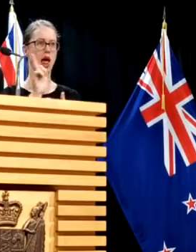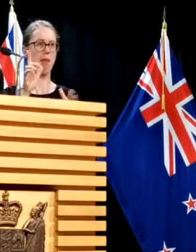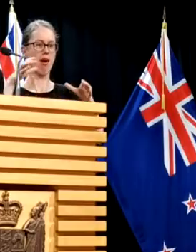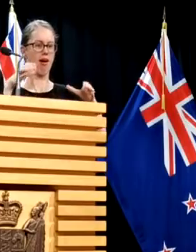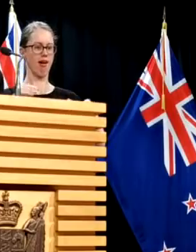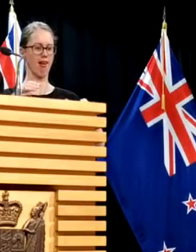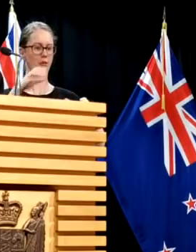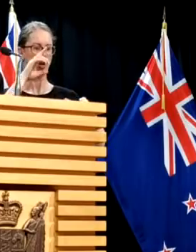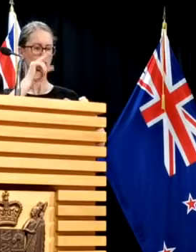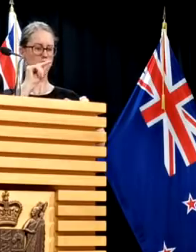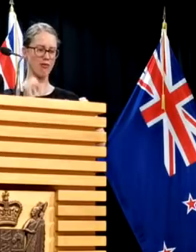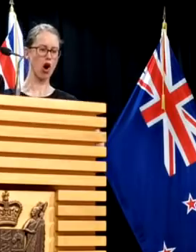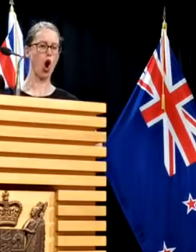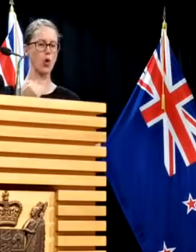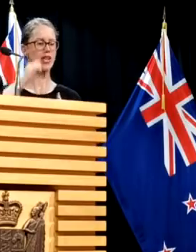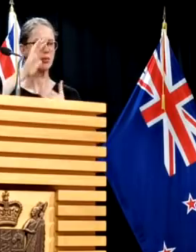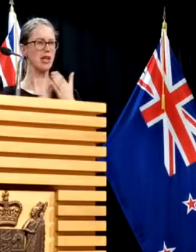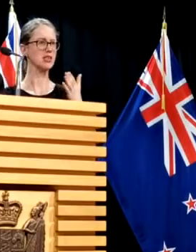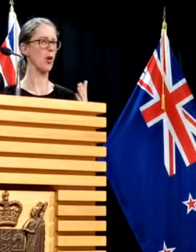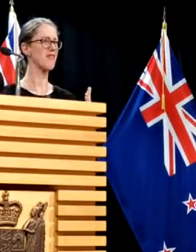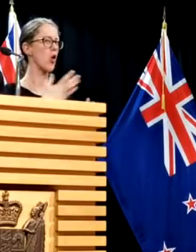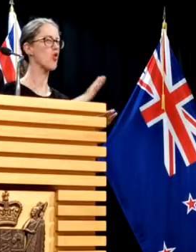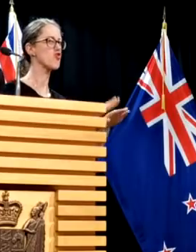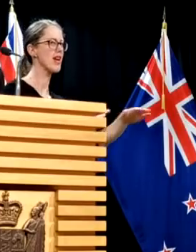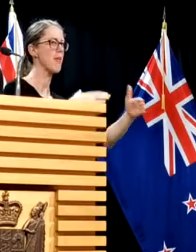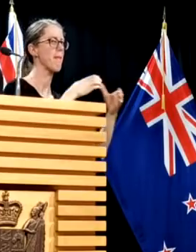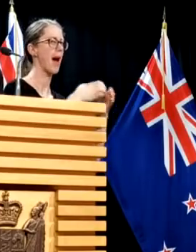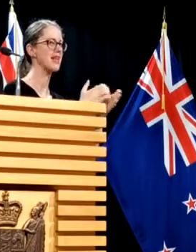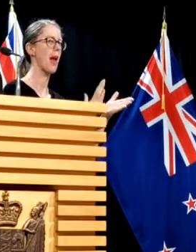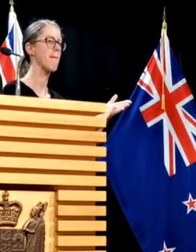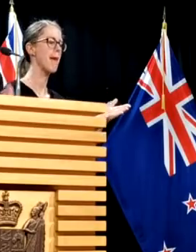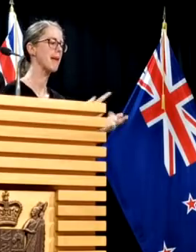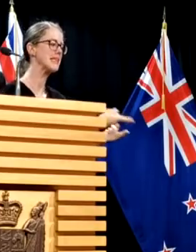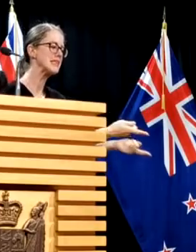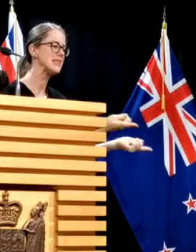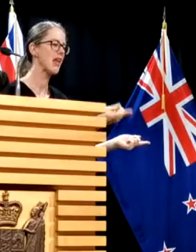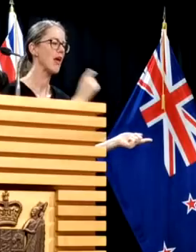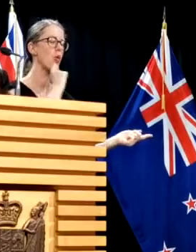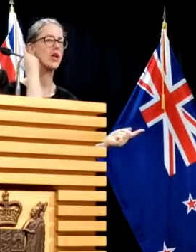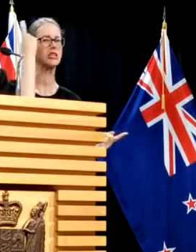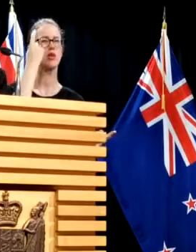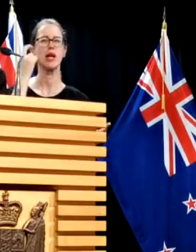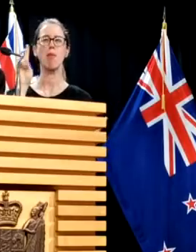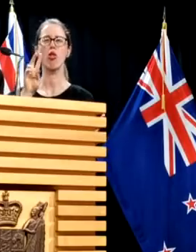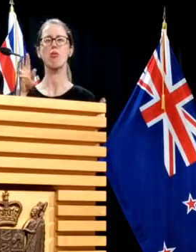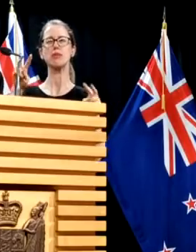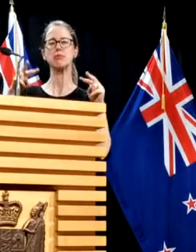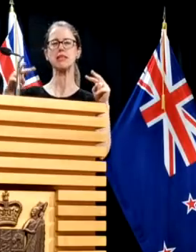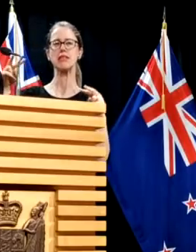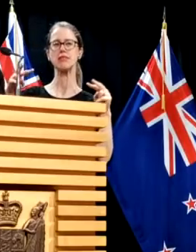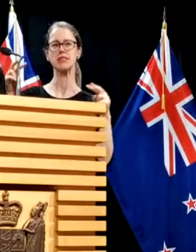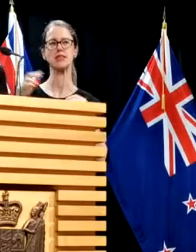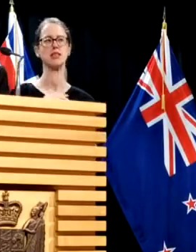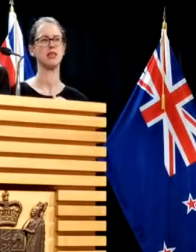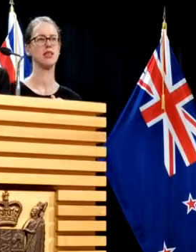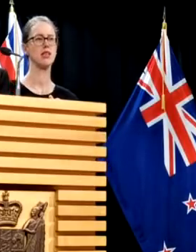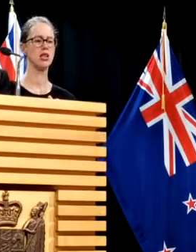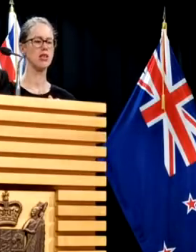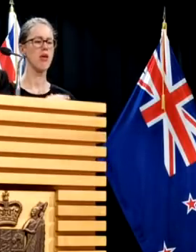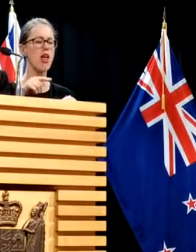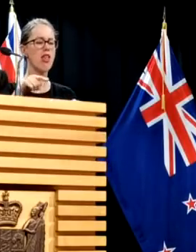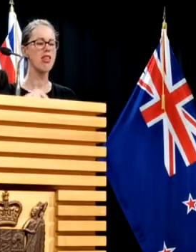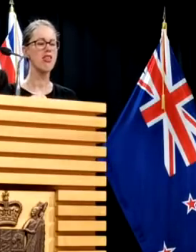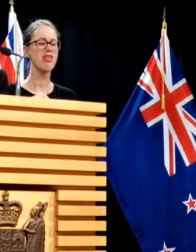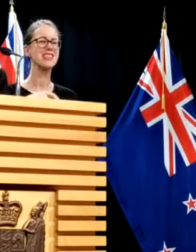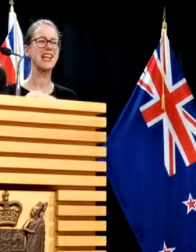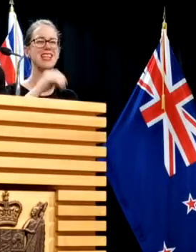that the Greens have worked in. And so I think that they will be considering both sides. You know, all of us absolutely understand that what was delivered in this election was